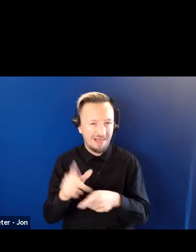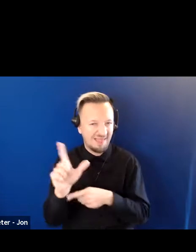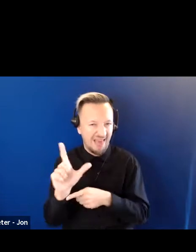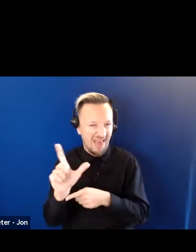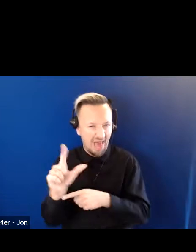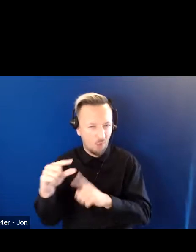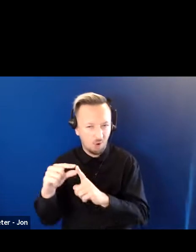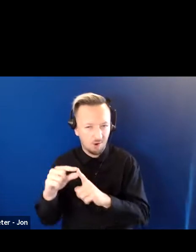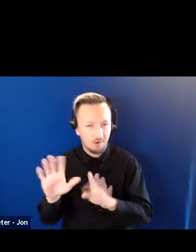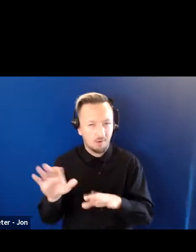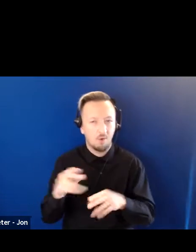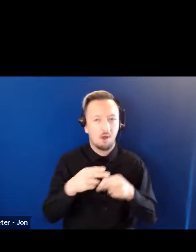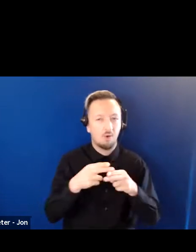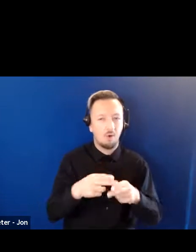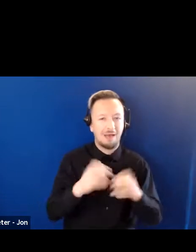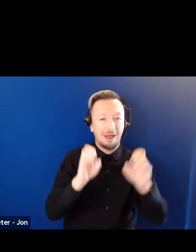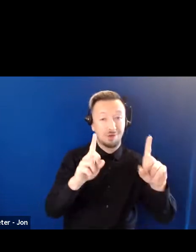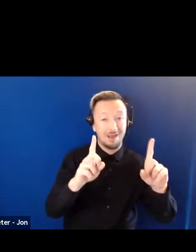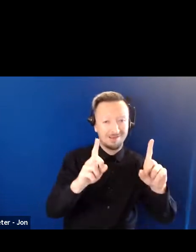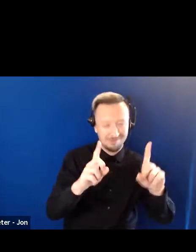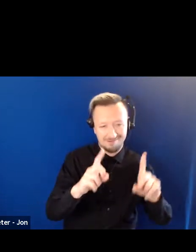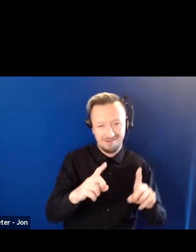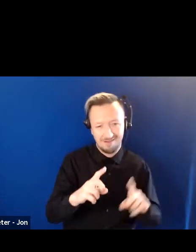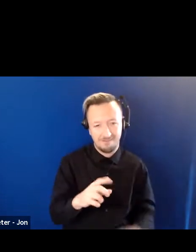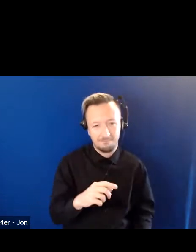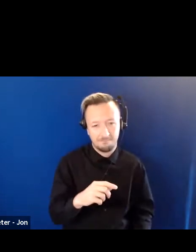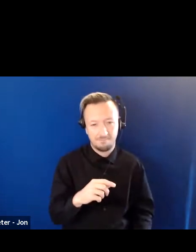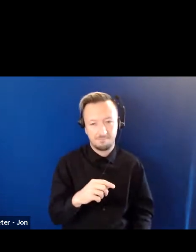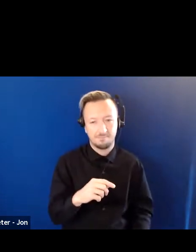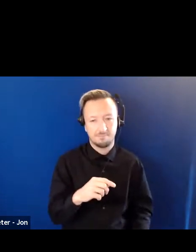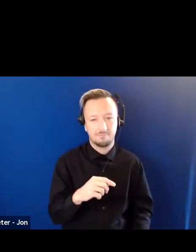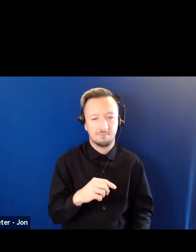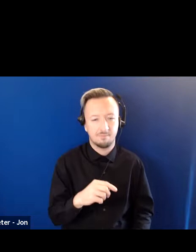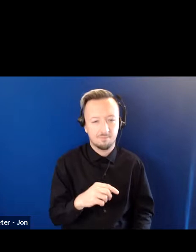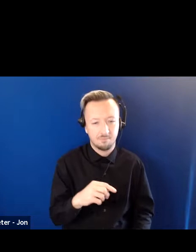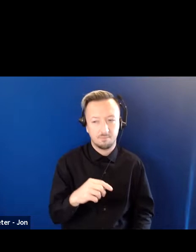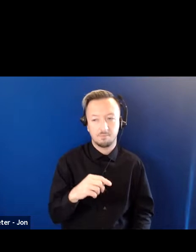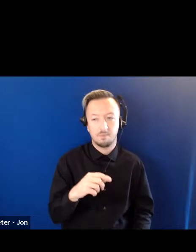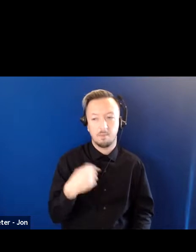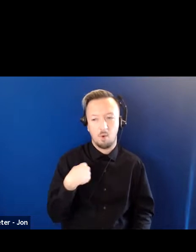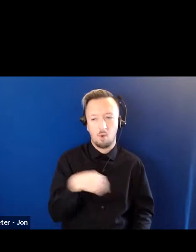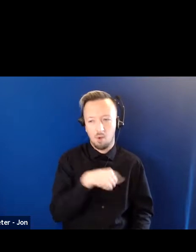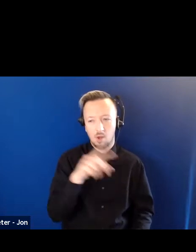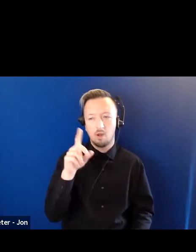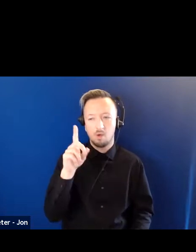educate. But we are allowed to do some very small